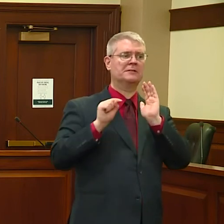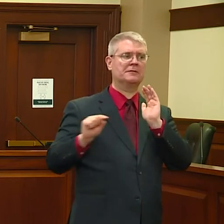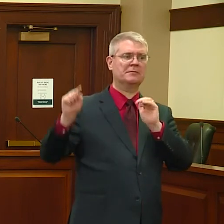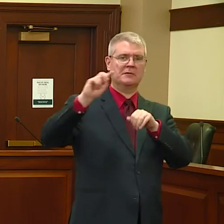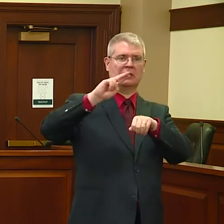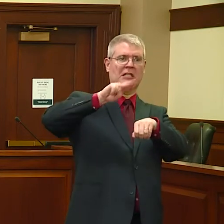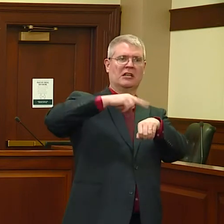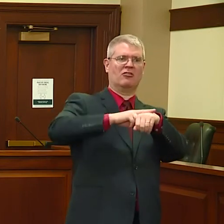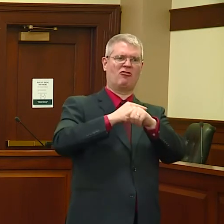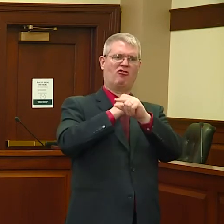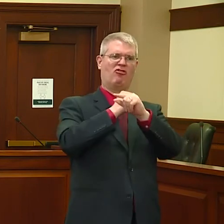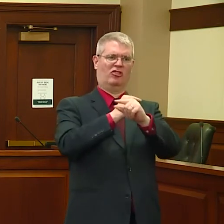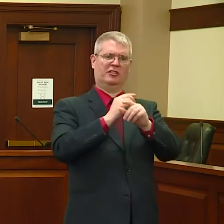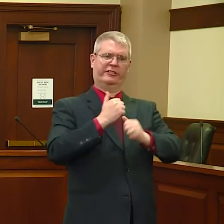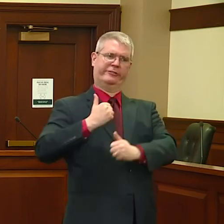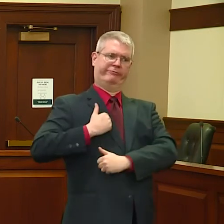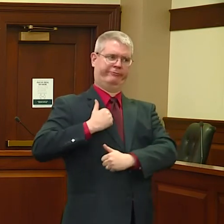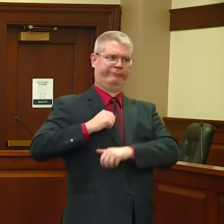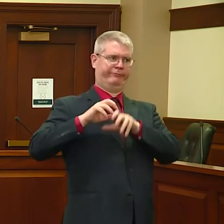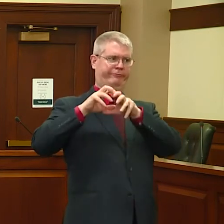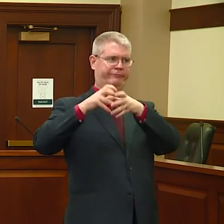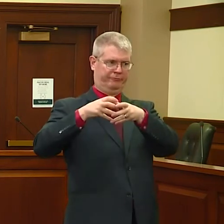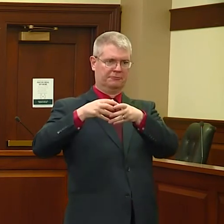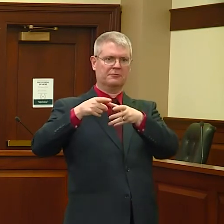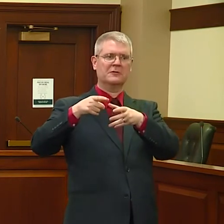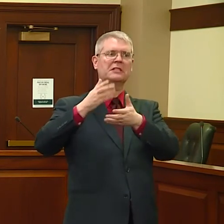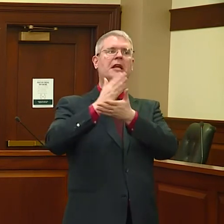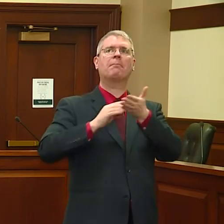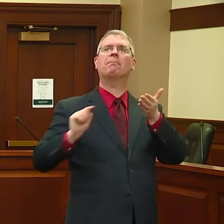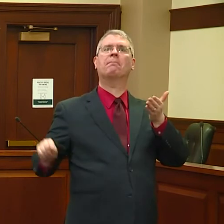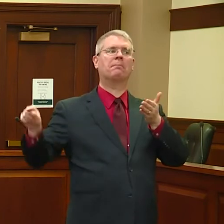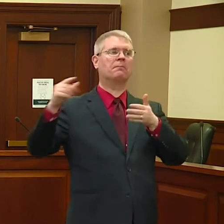up the National Guard to help in this public health emergency?